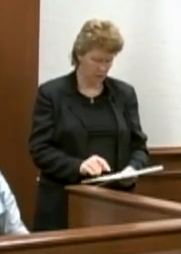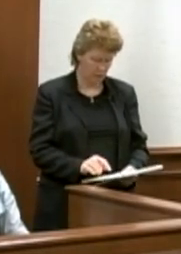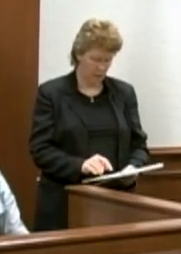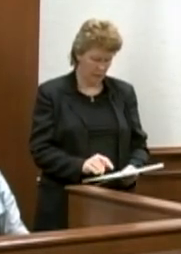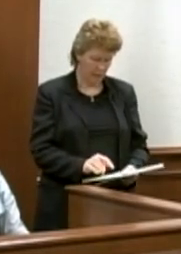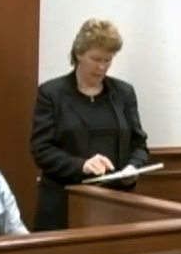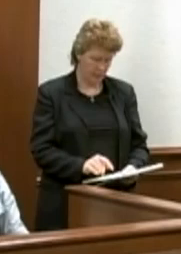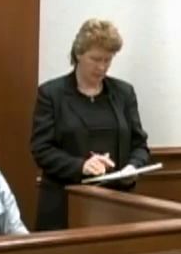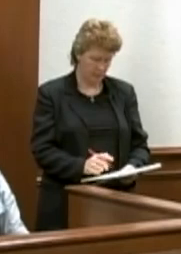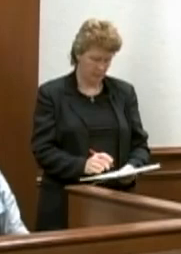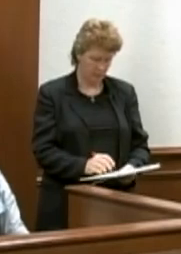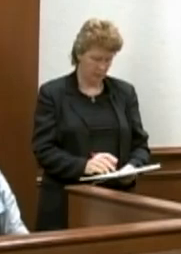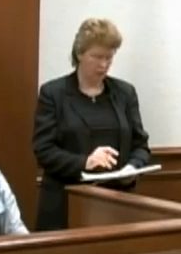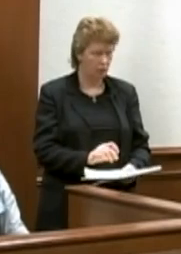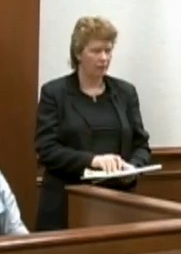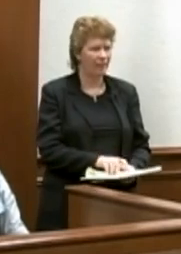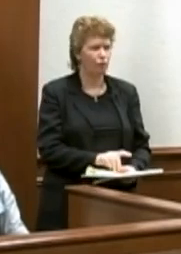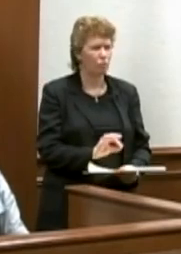Chris and